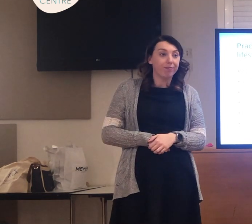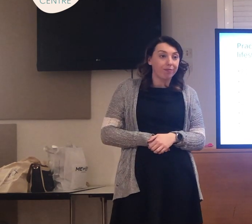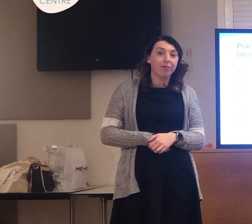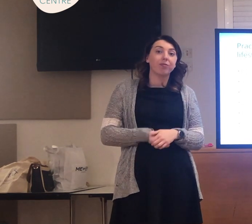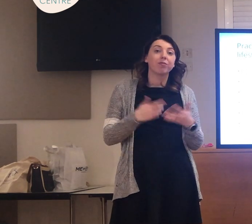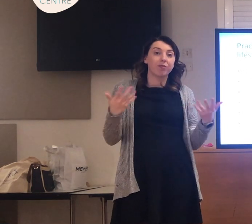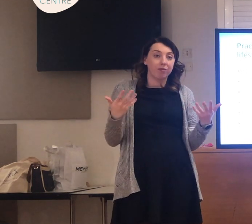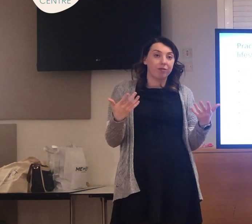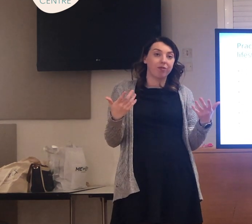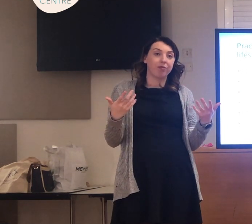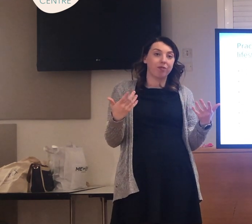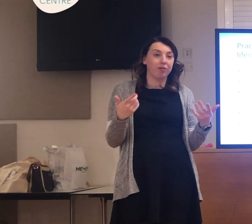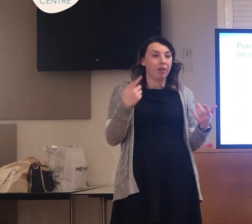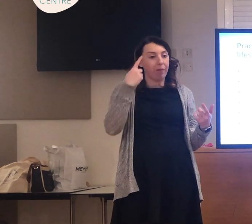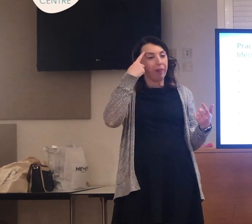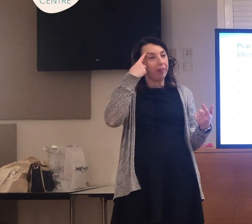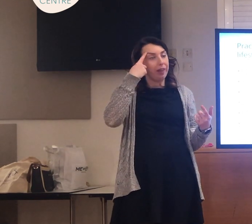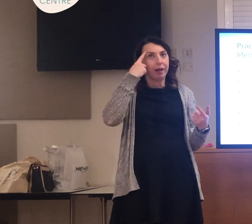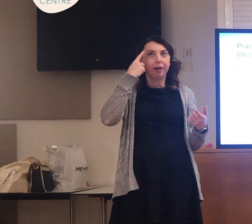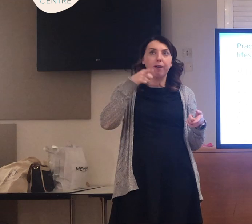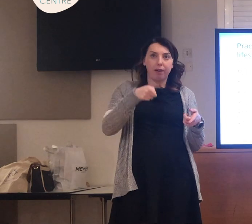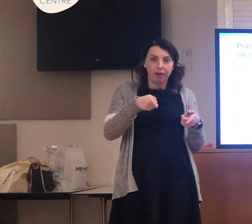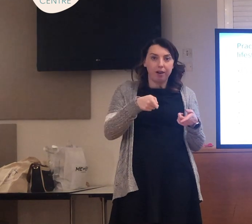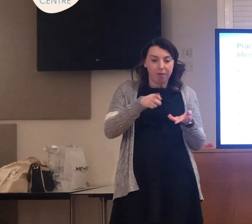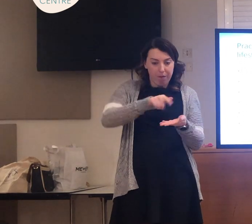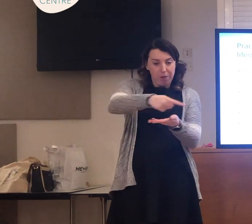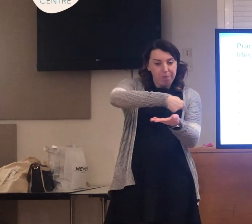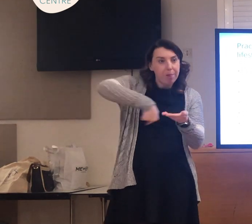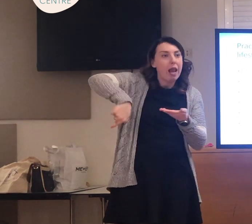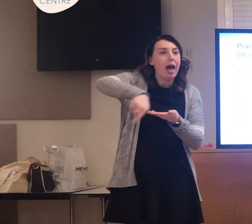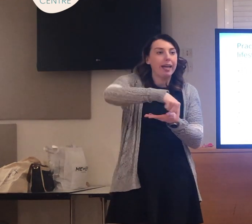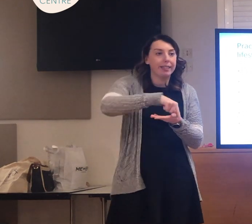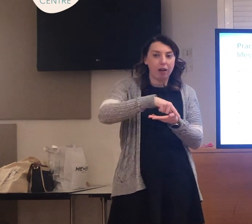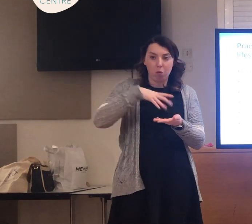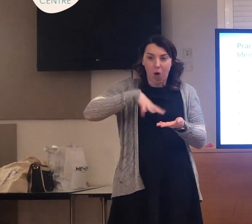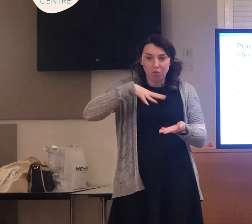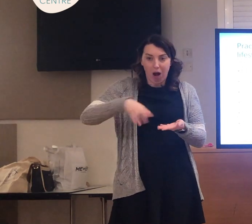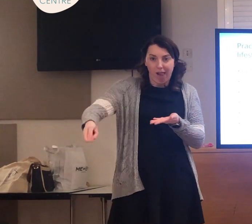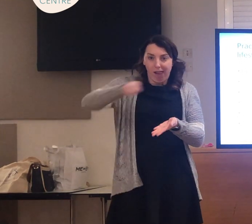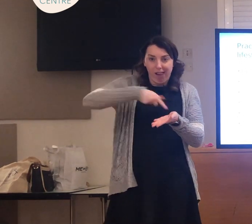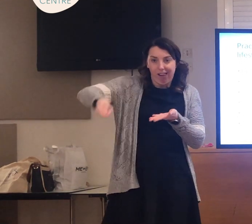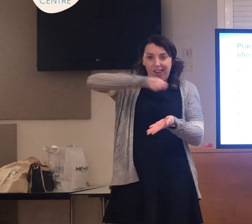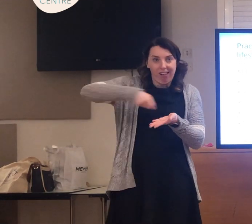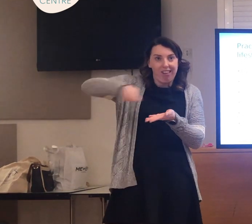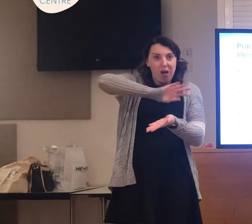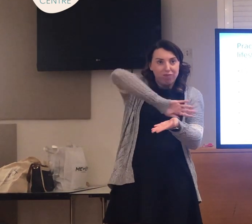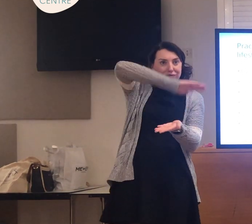It's a very different way than putting on your plate what your eyes think you want to